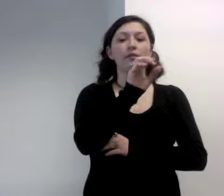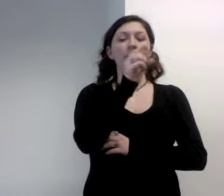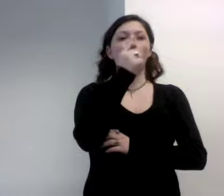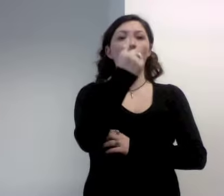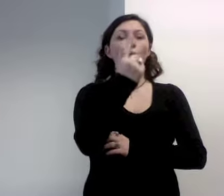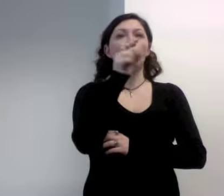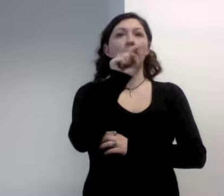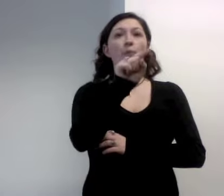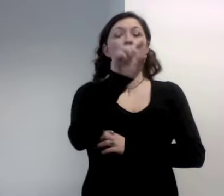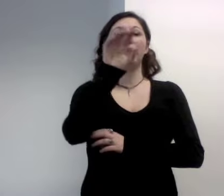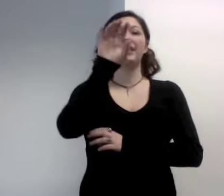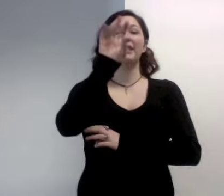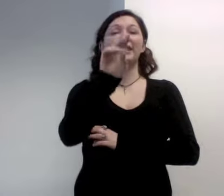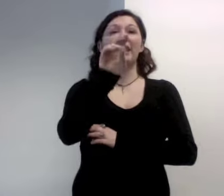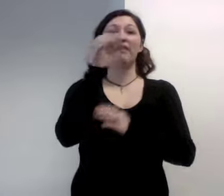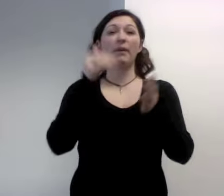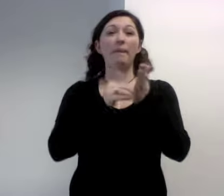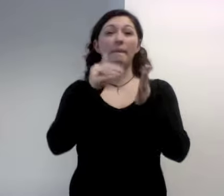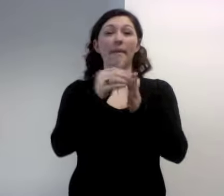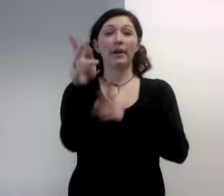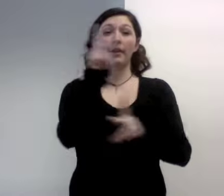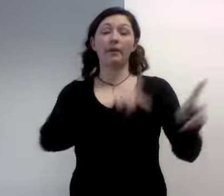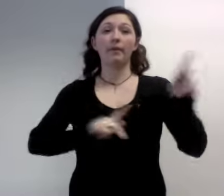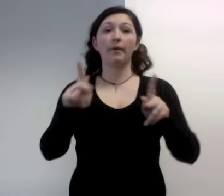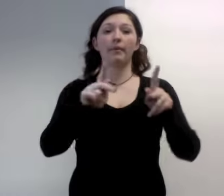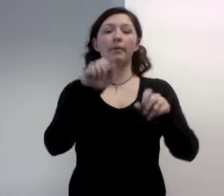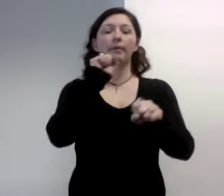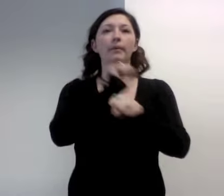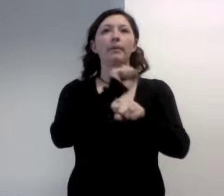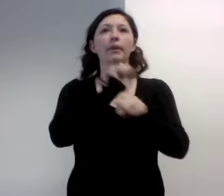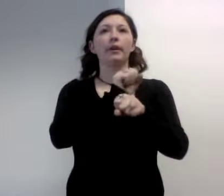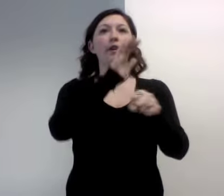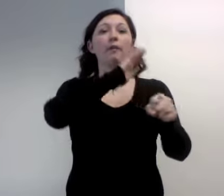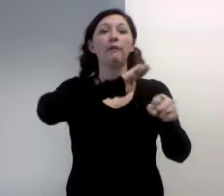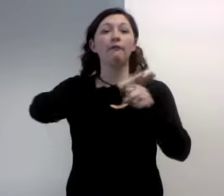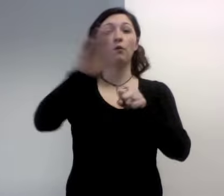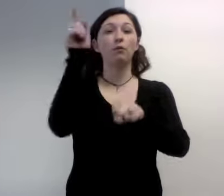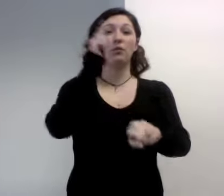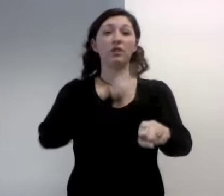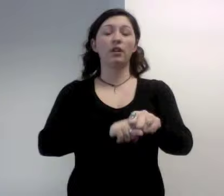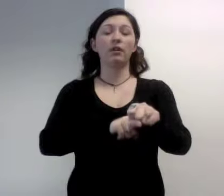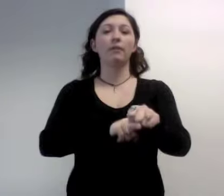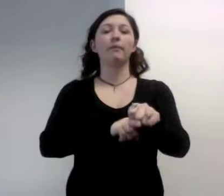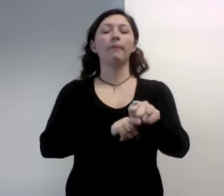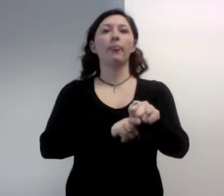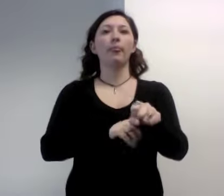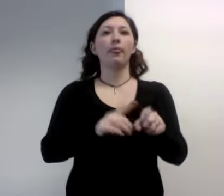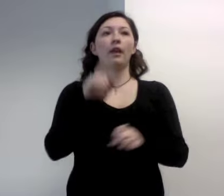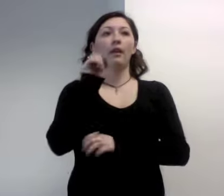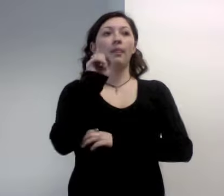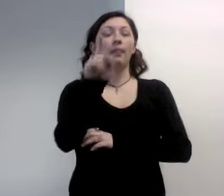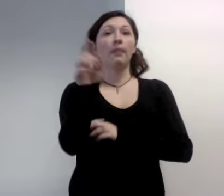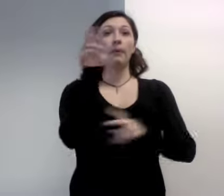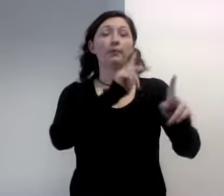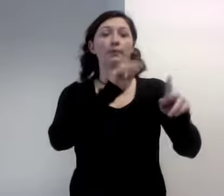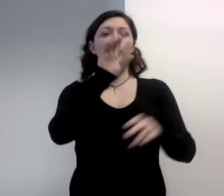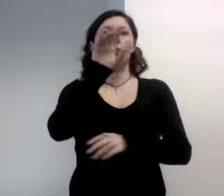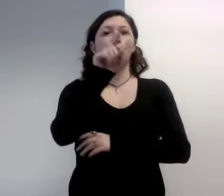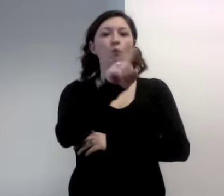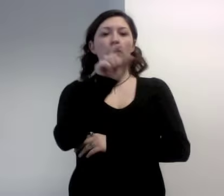1.7 million people were working full-time. Those 1.7 million people were